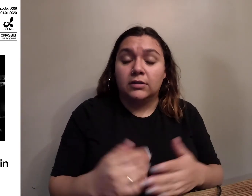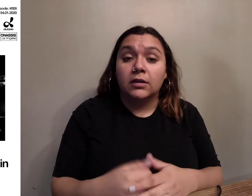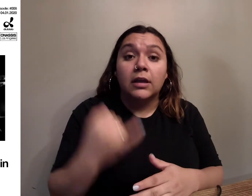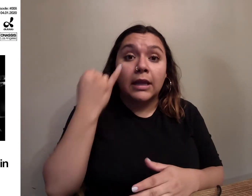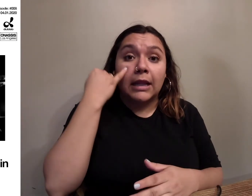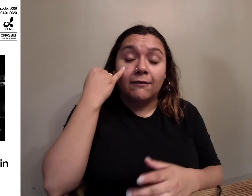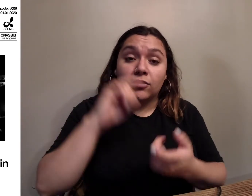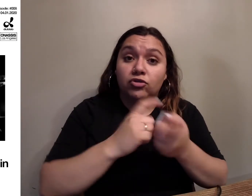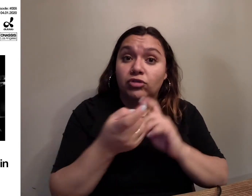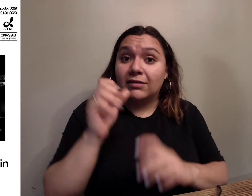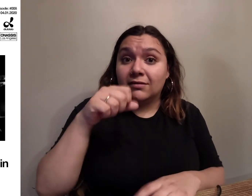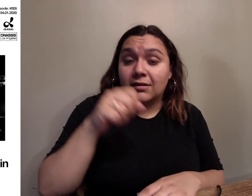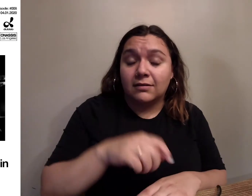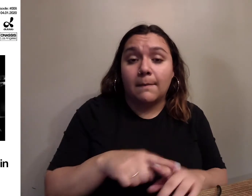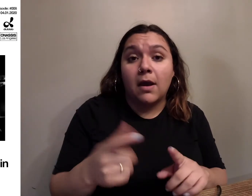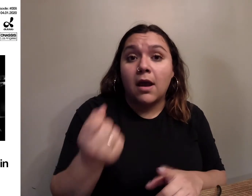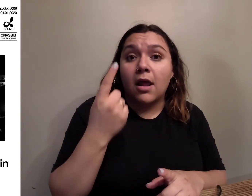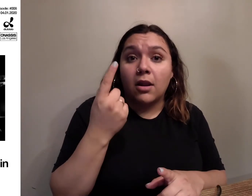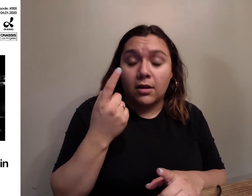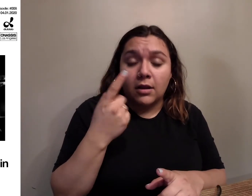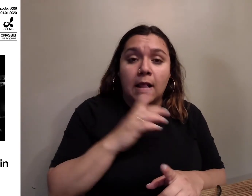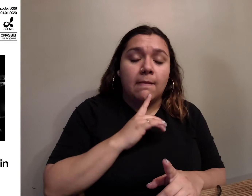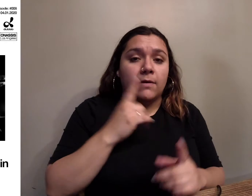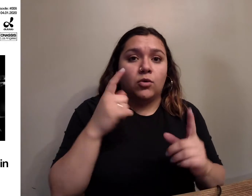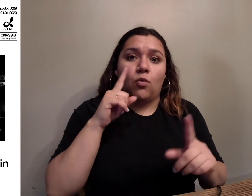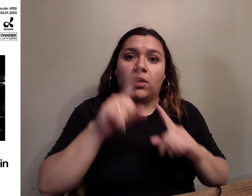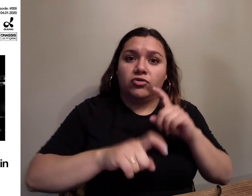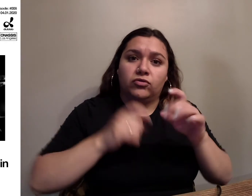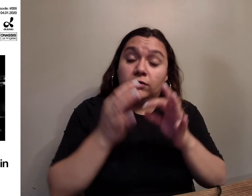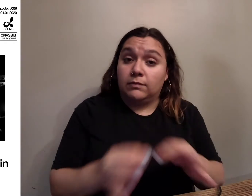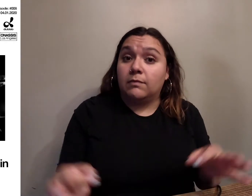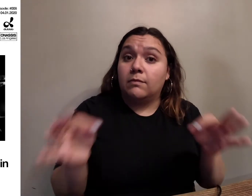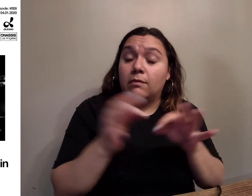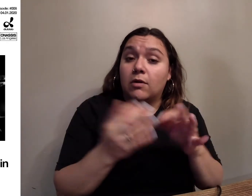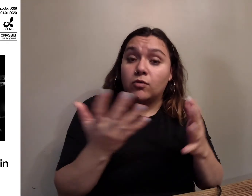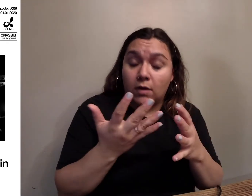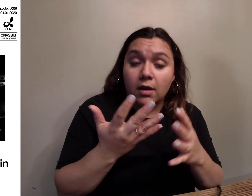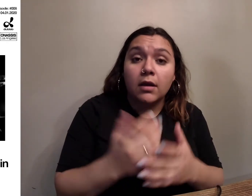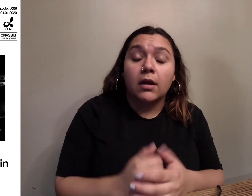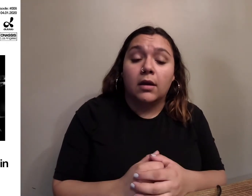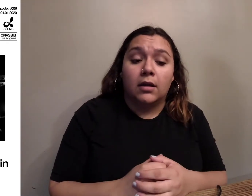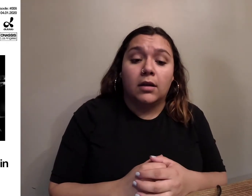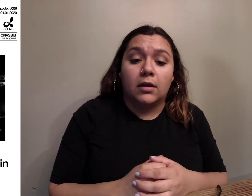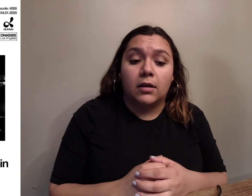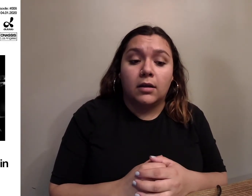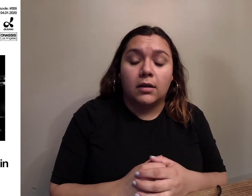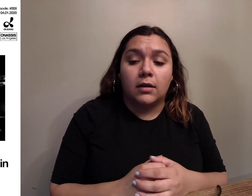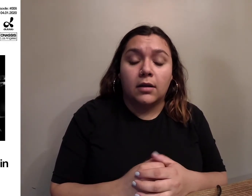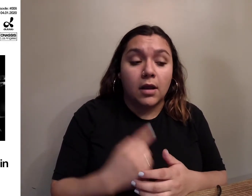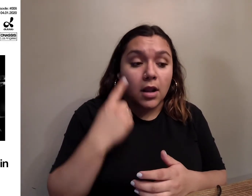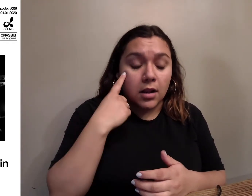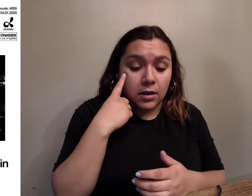change? Yes, but there are empirical questions there also that we could go into. Look, think